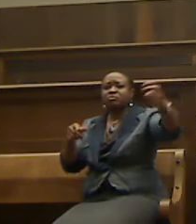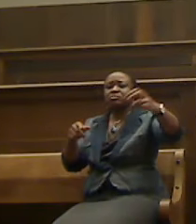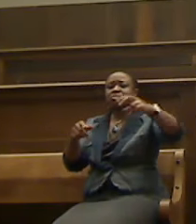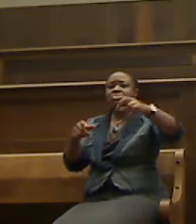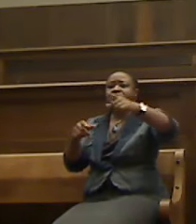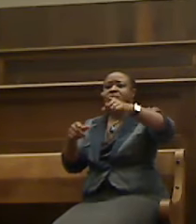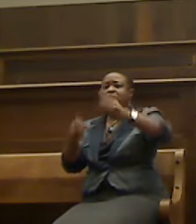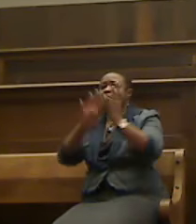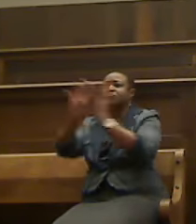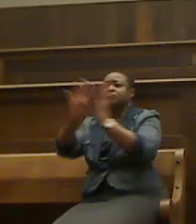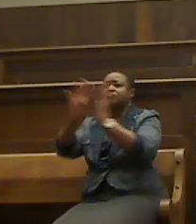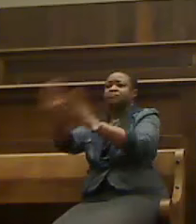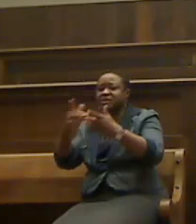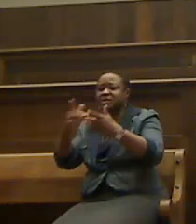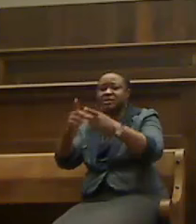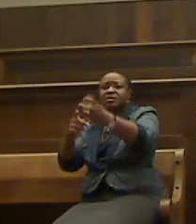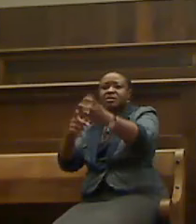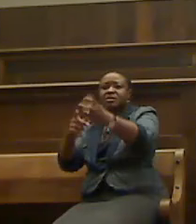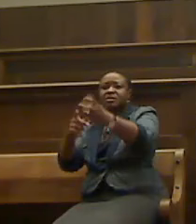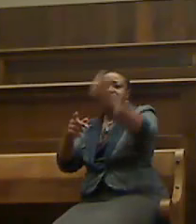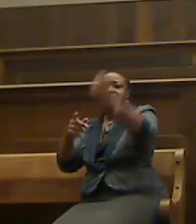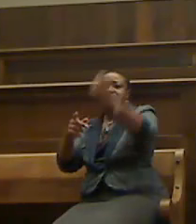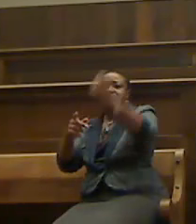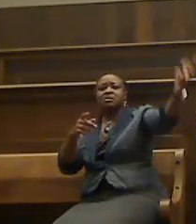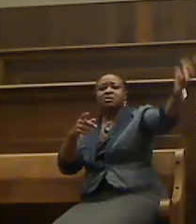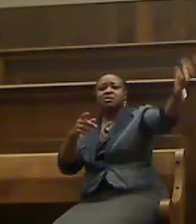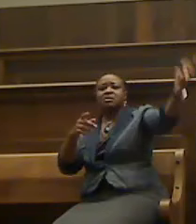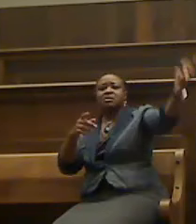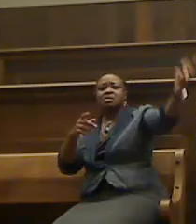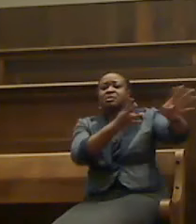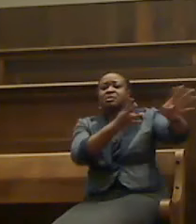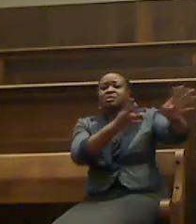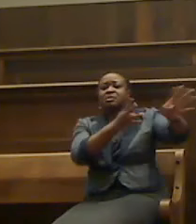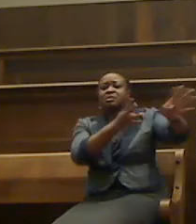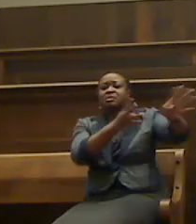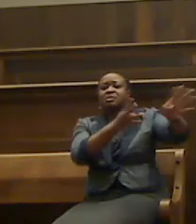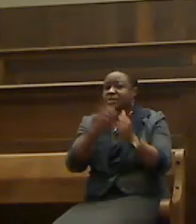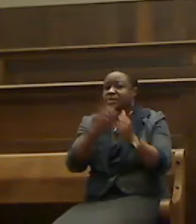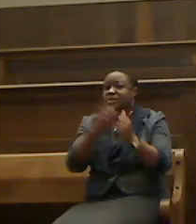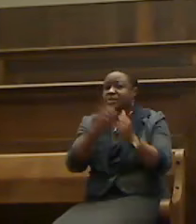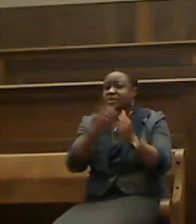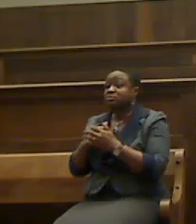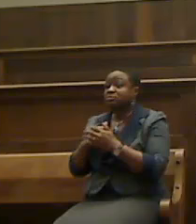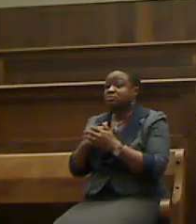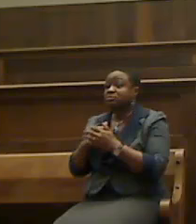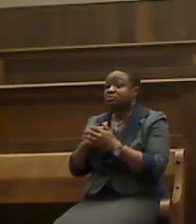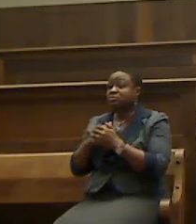the table with an extra group that'll be blocking it. So meet over there with Bodhi. I have